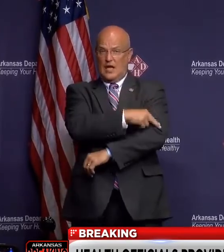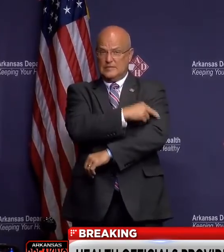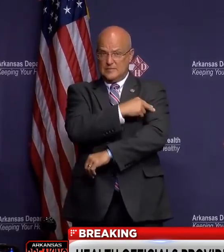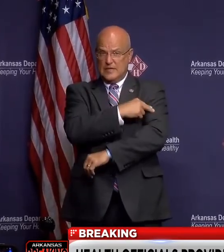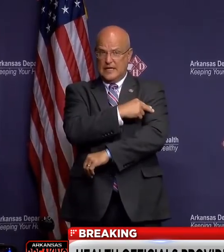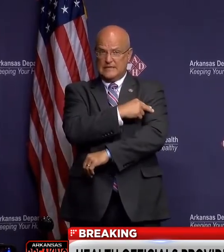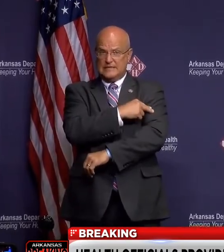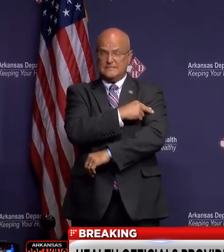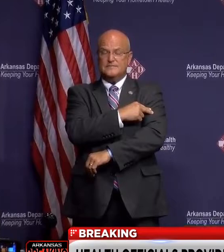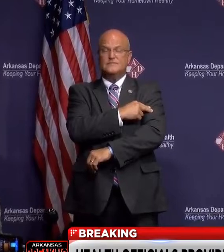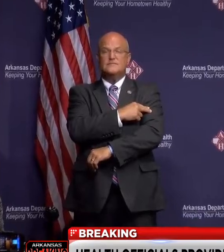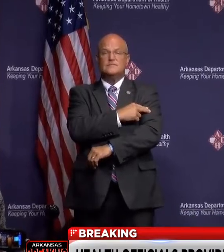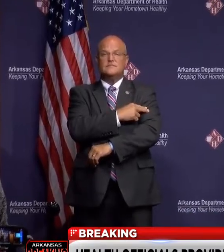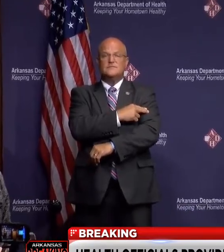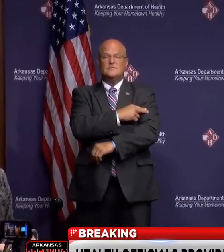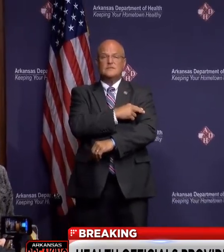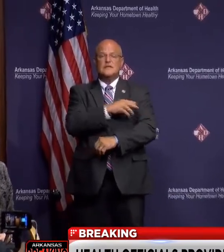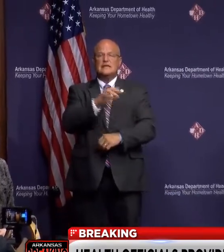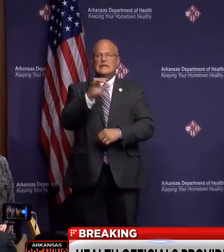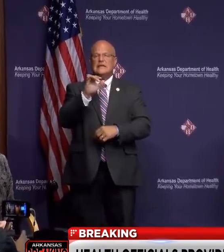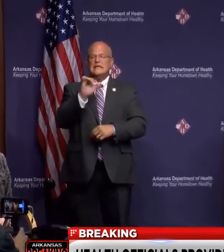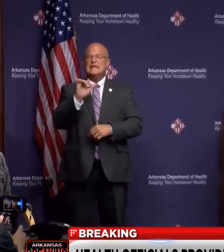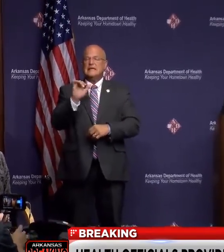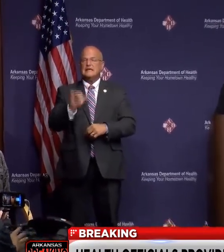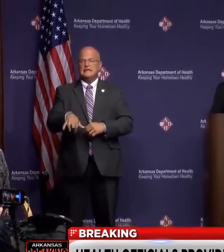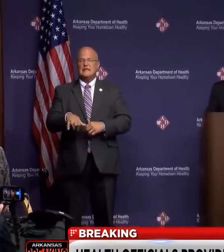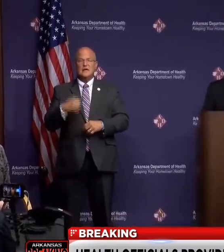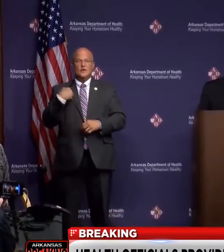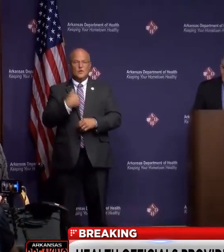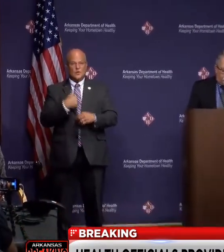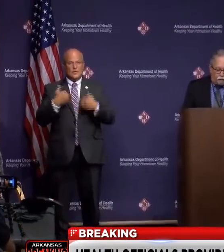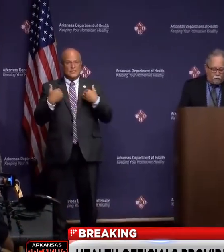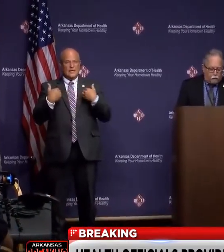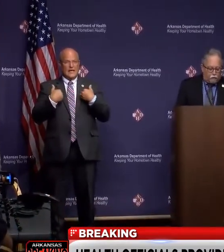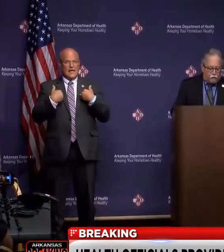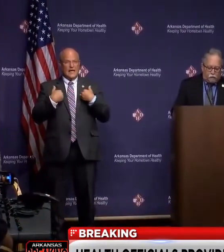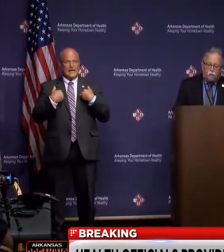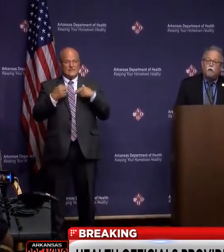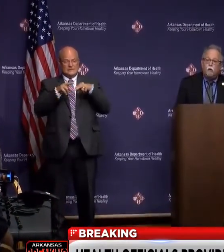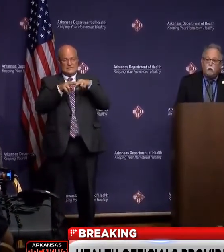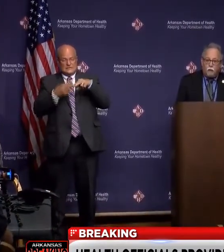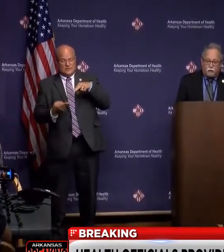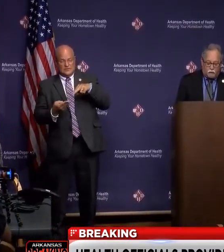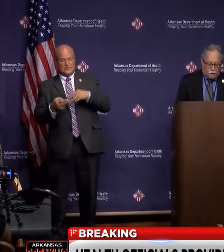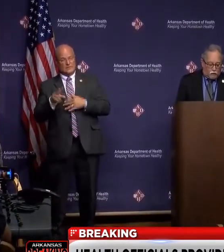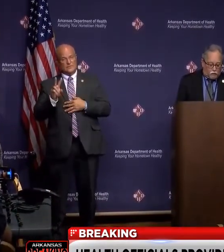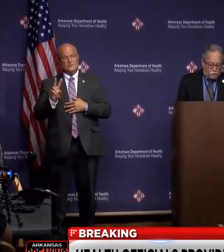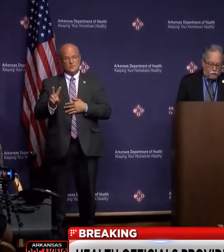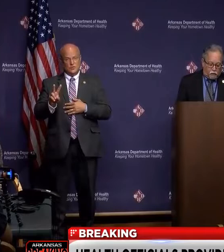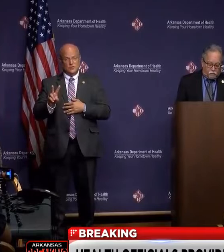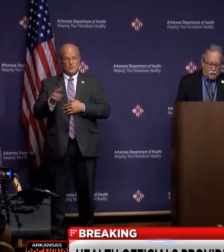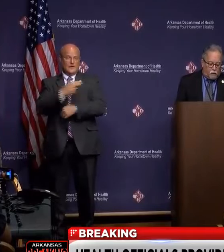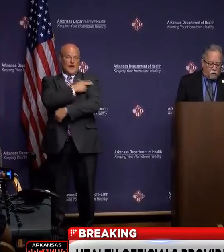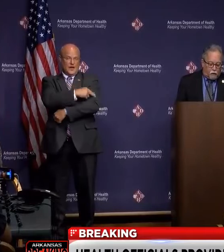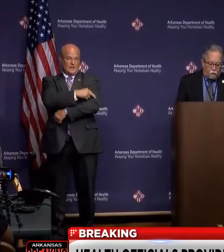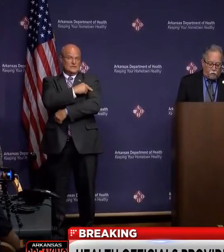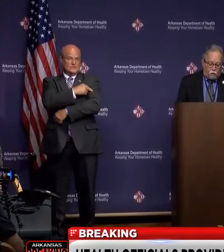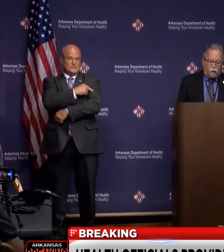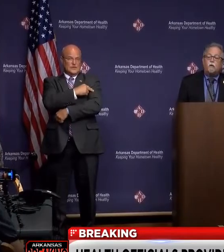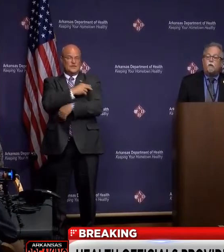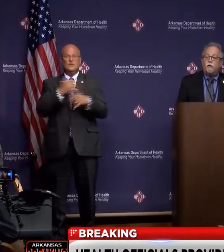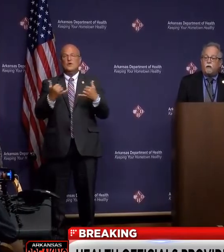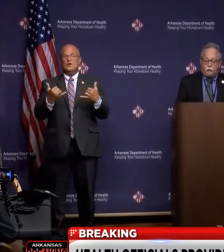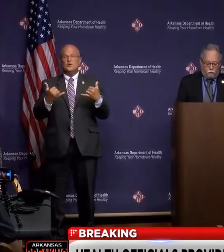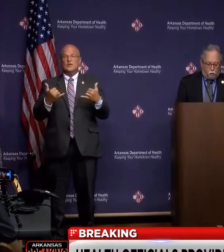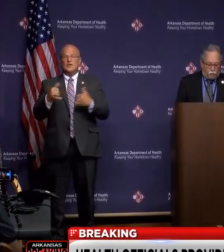hospitalized Arkansans, and shows in that slide, we have a decrease of 2 patients hospitalized, currently